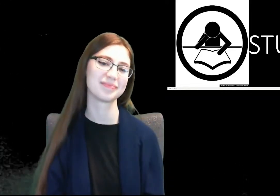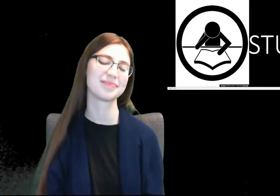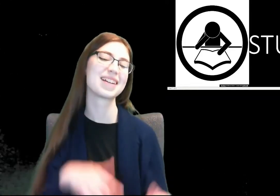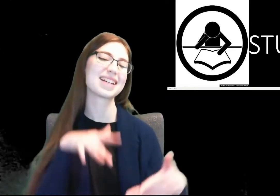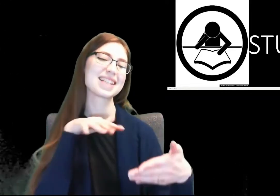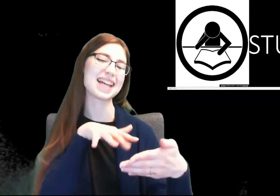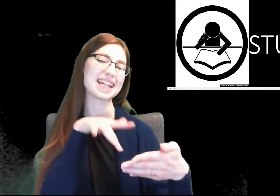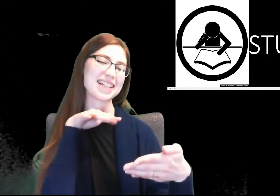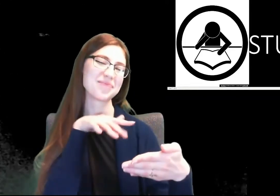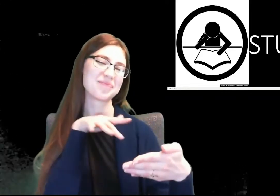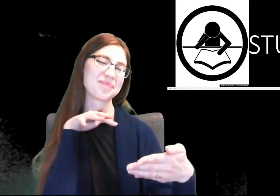Study.